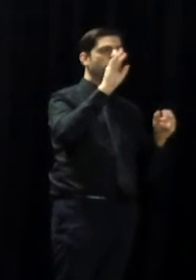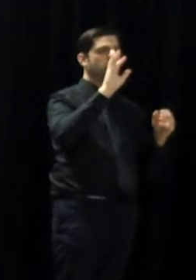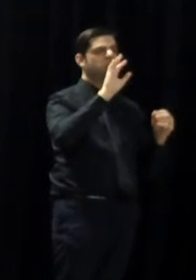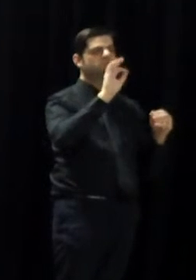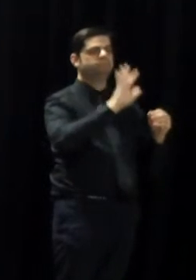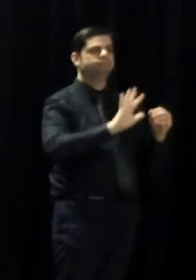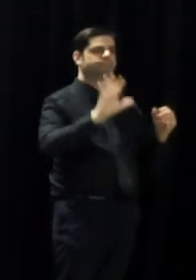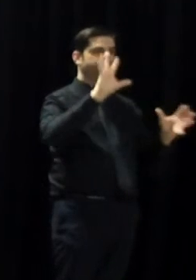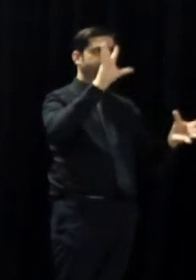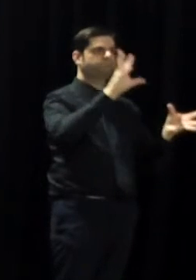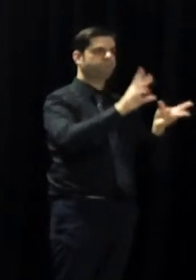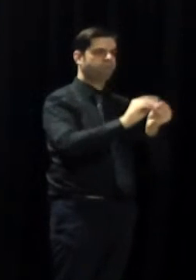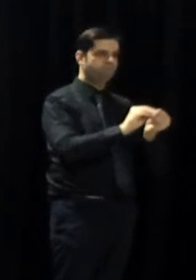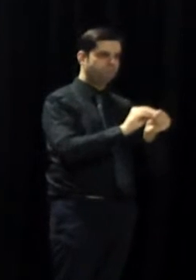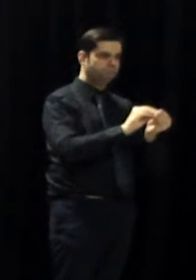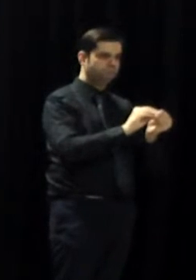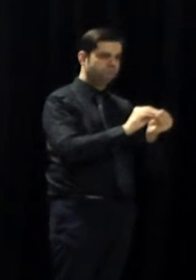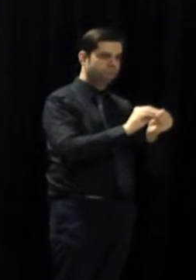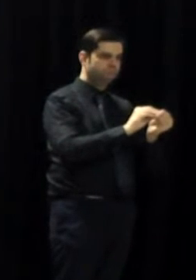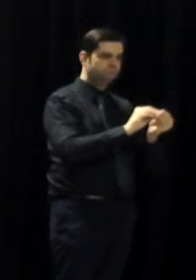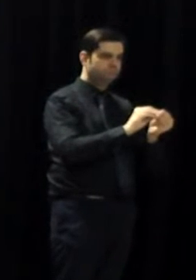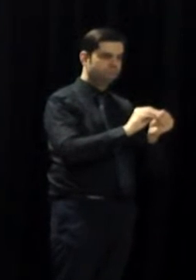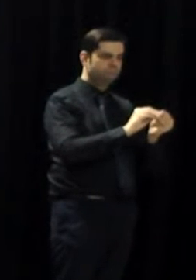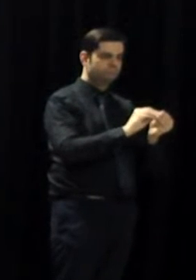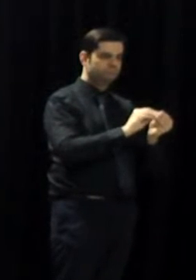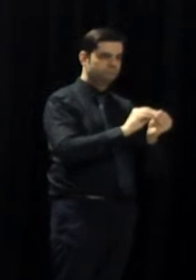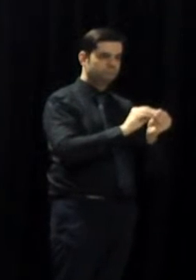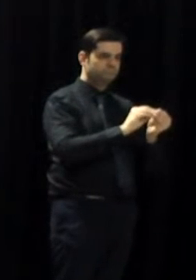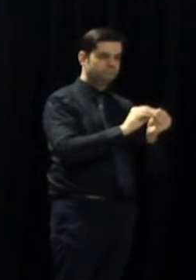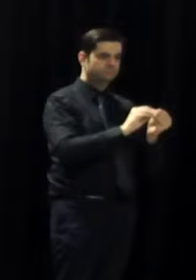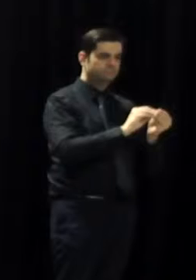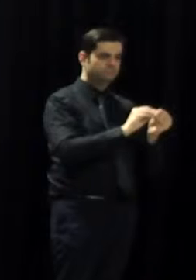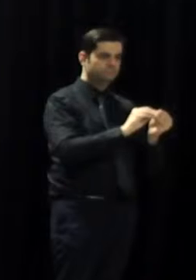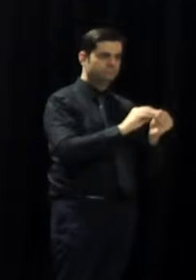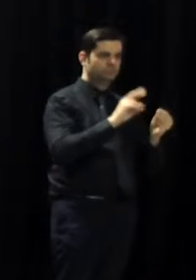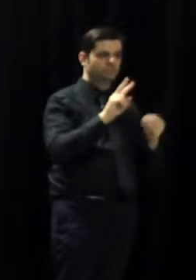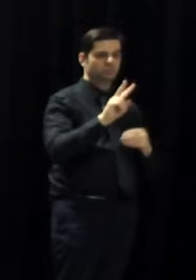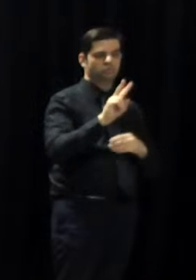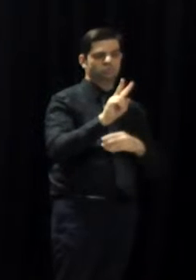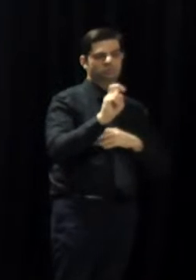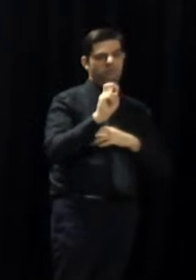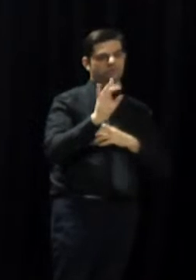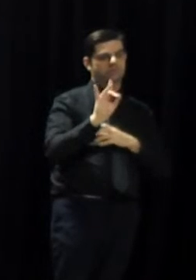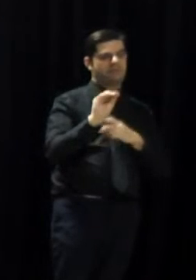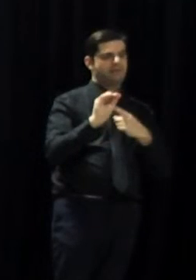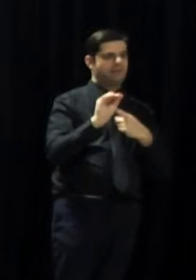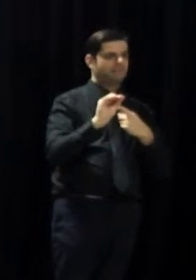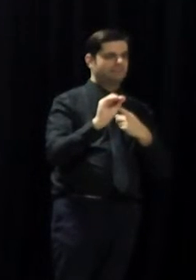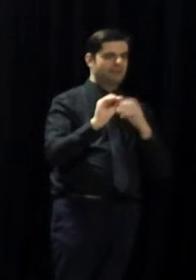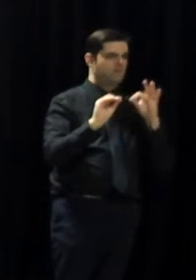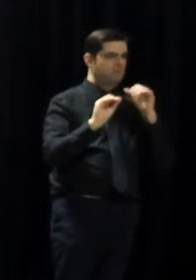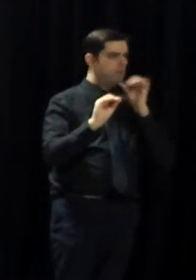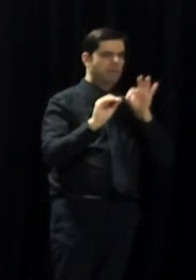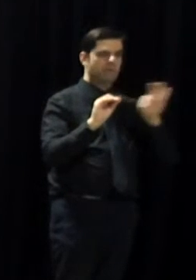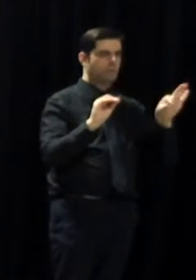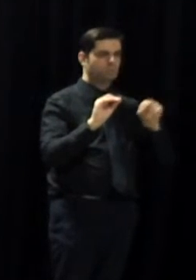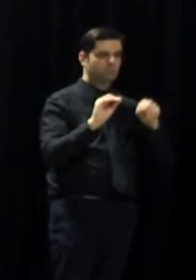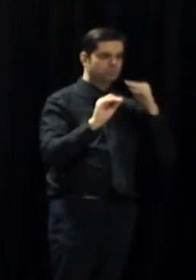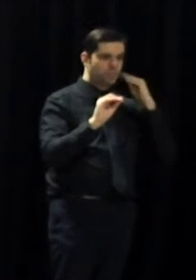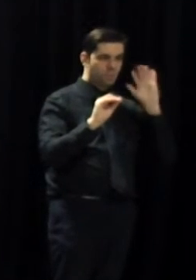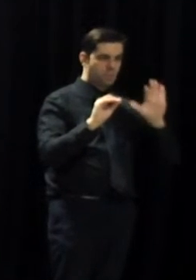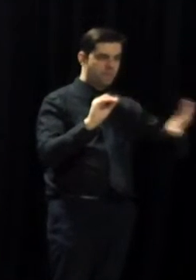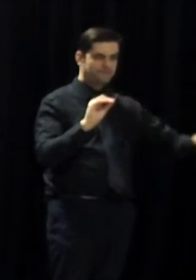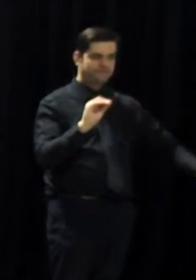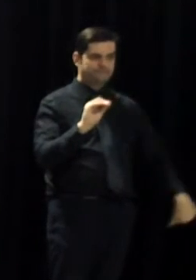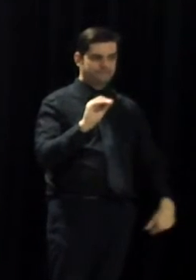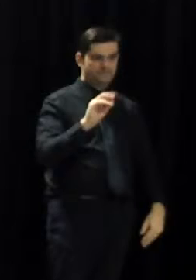under close to 280. So there's a lot of folks waiting a